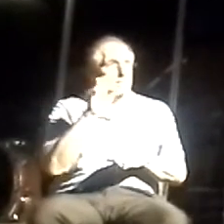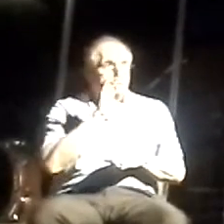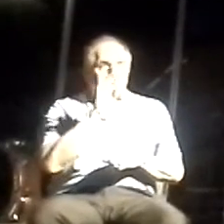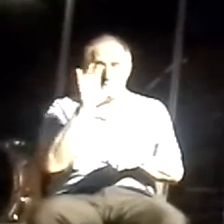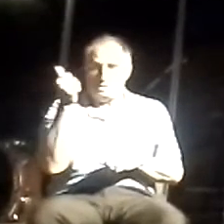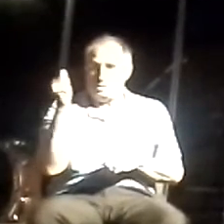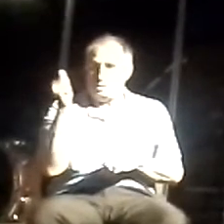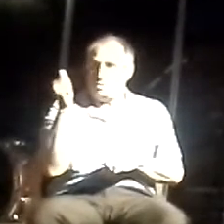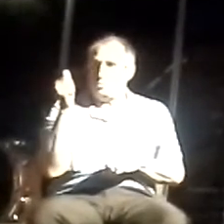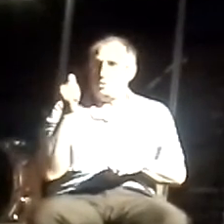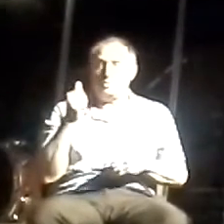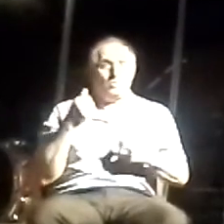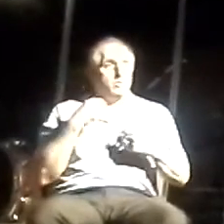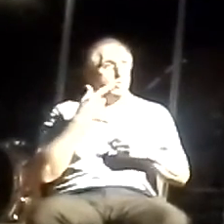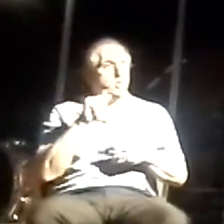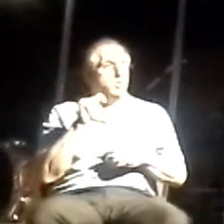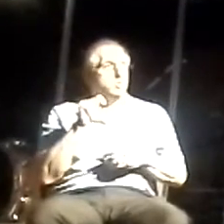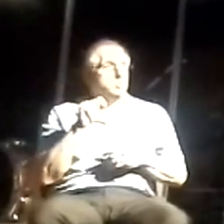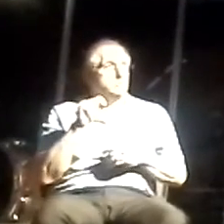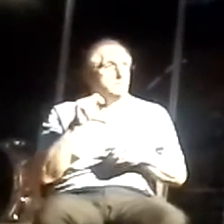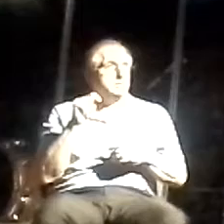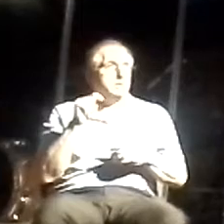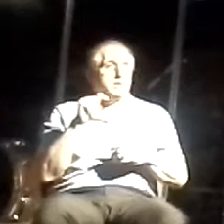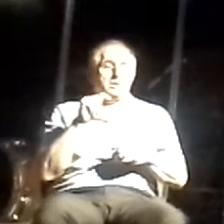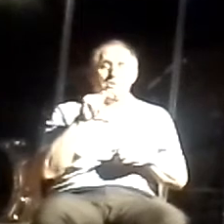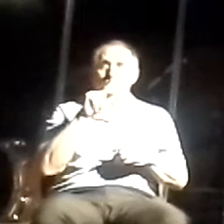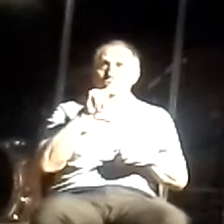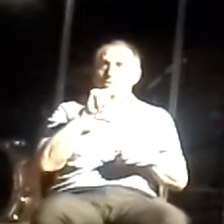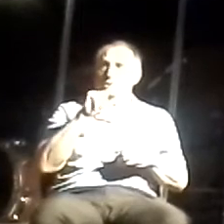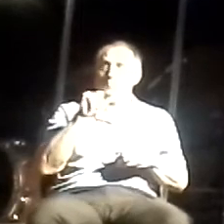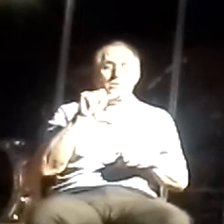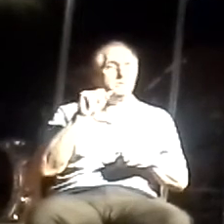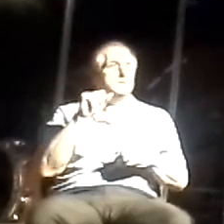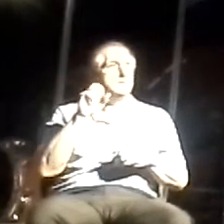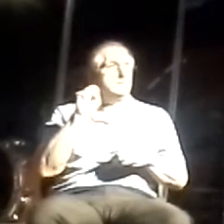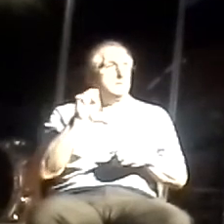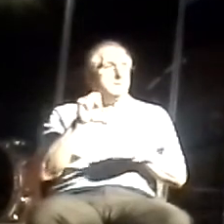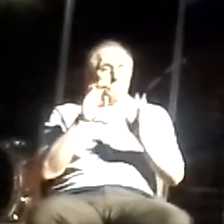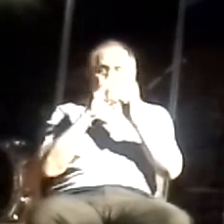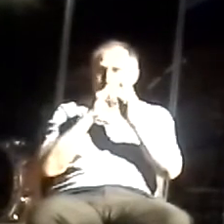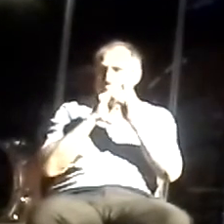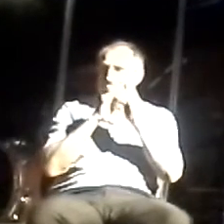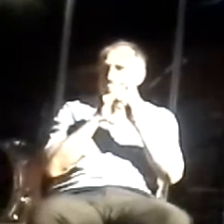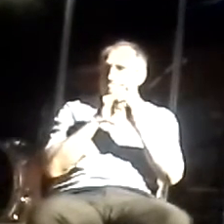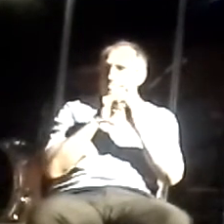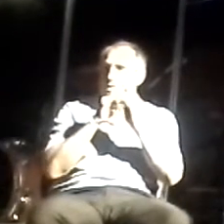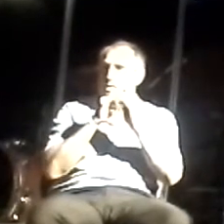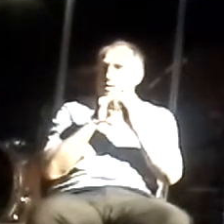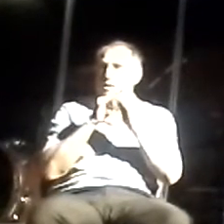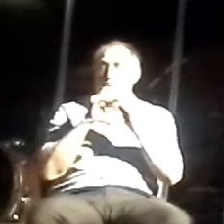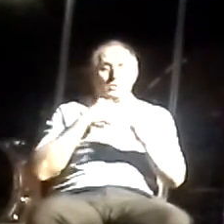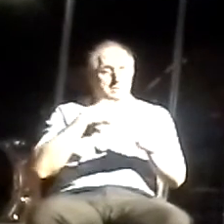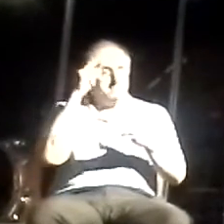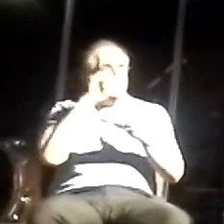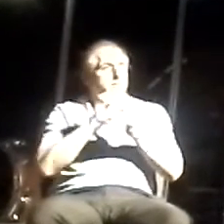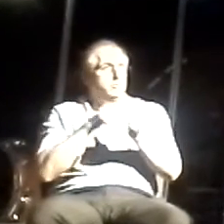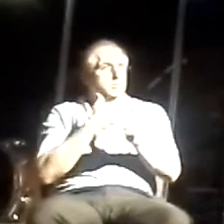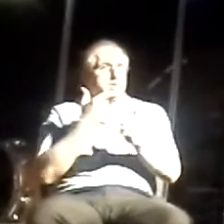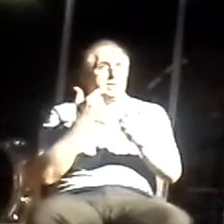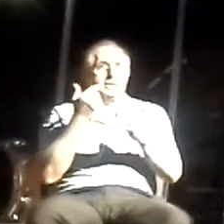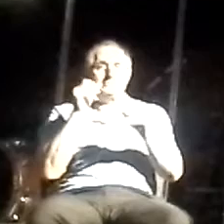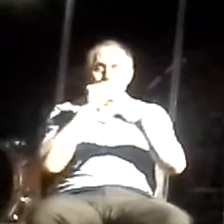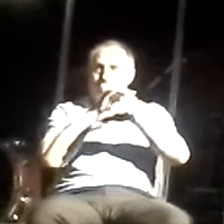and 10th, we are hosting the Global Leadership Summit. This is our sixth year hosting the GLS, and we believe that everybody